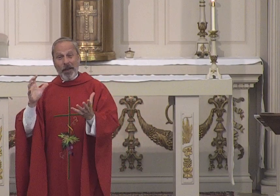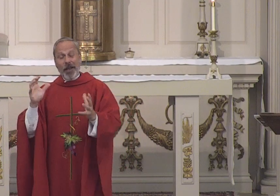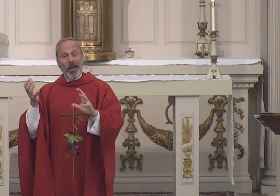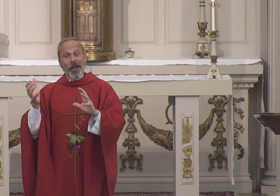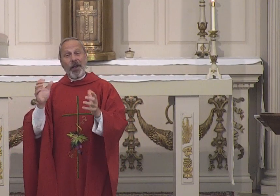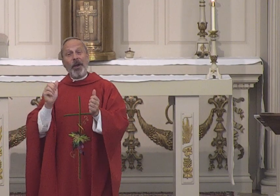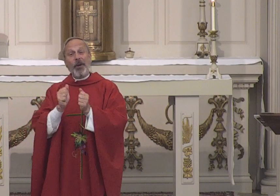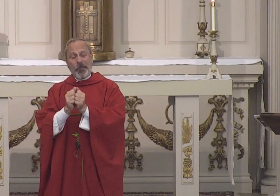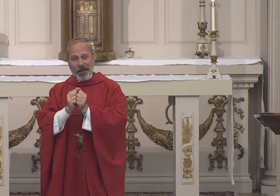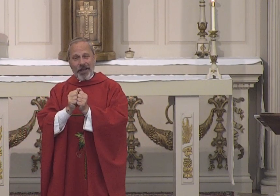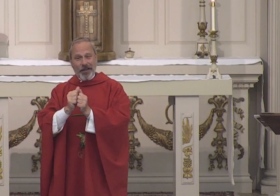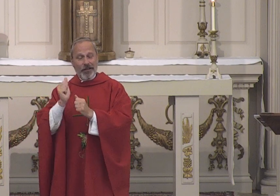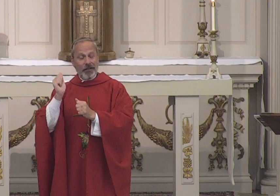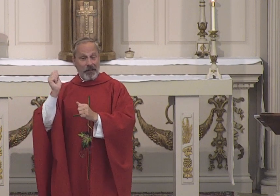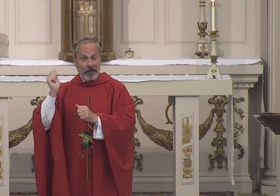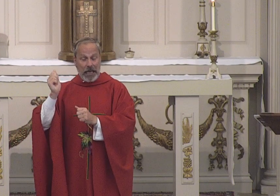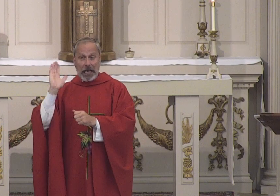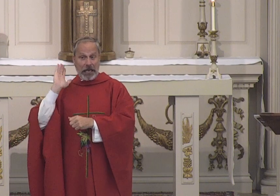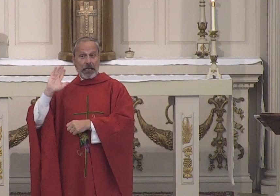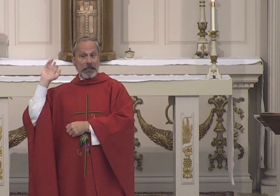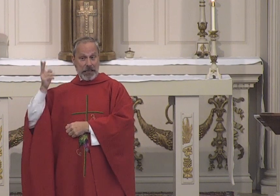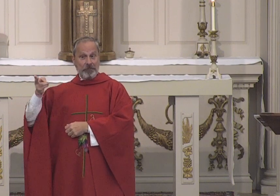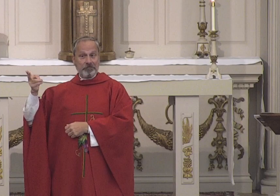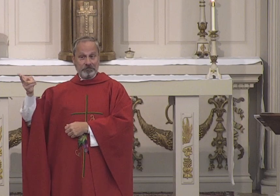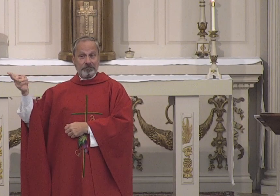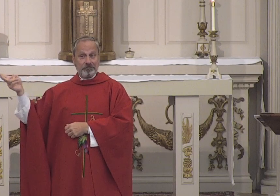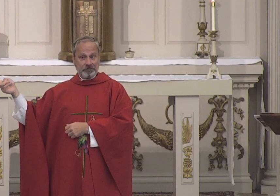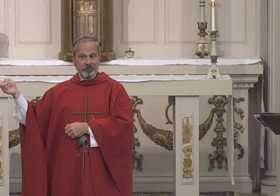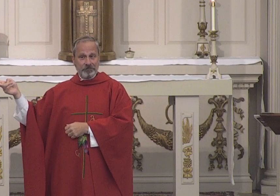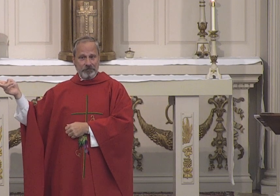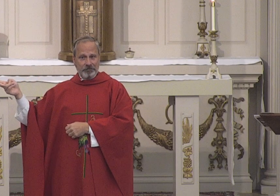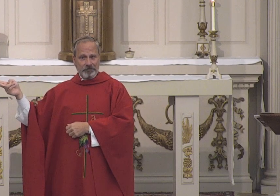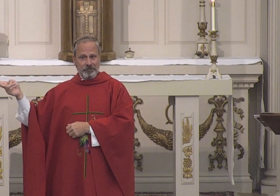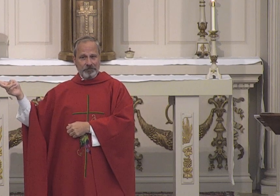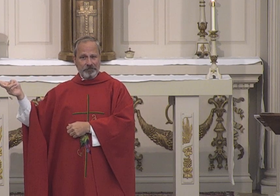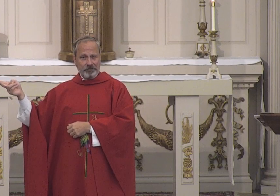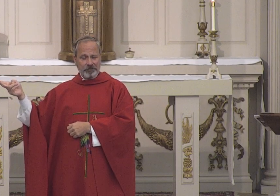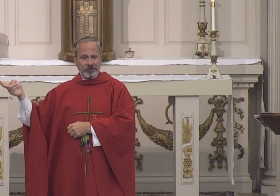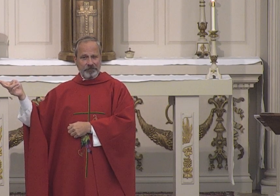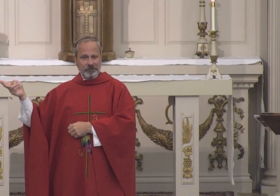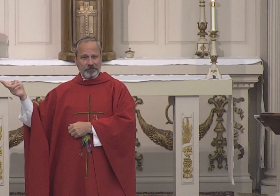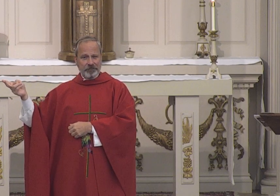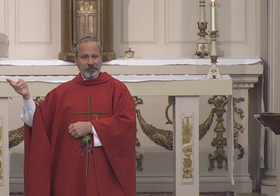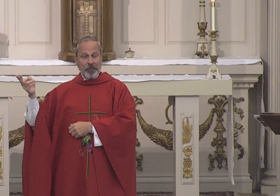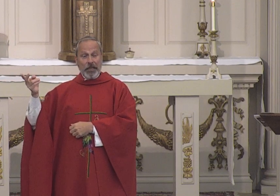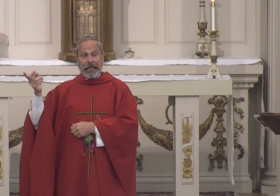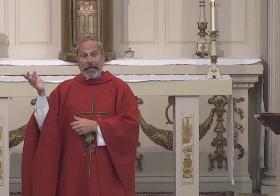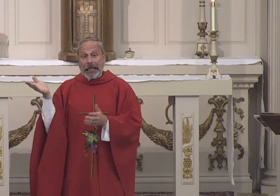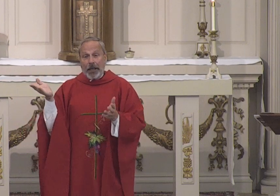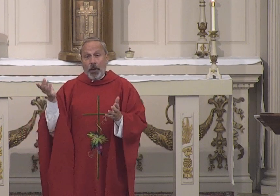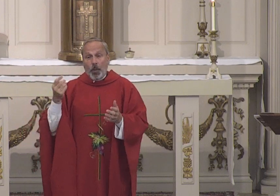and sisters now compared to, again, any other point in history.